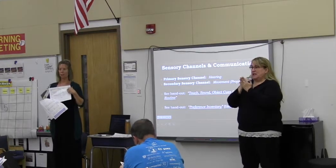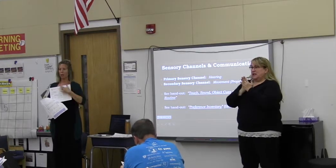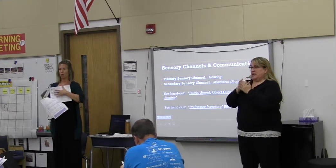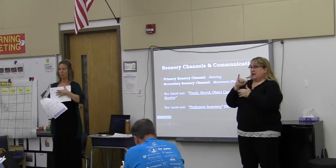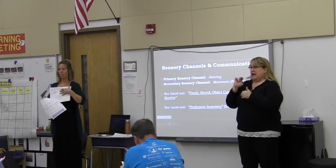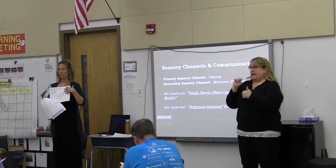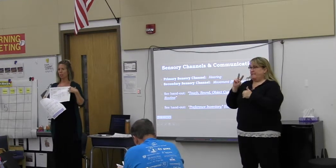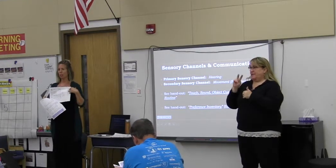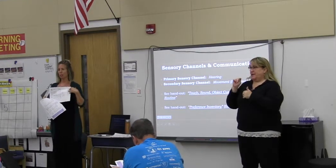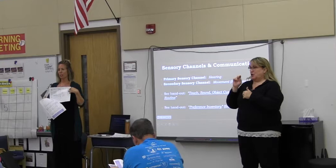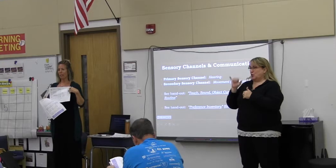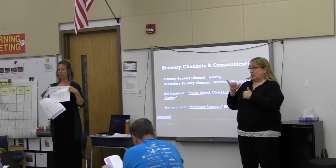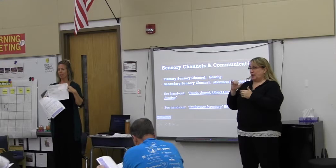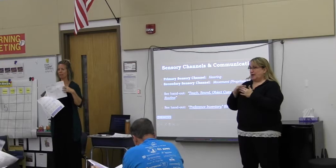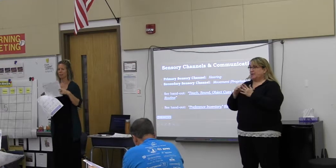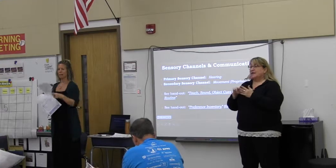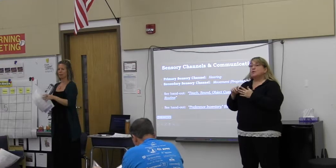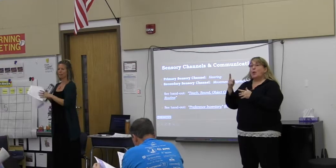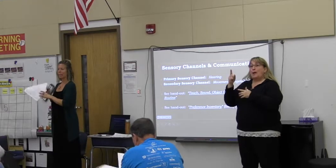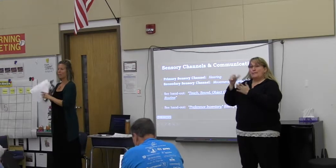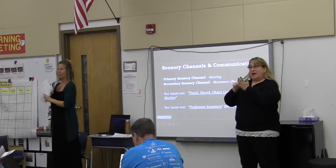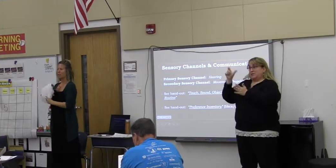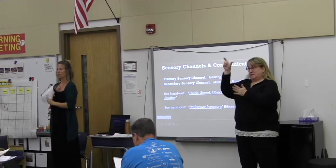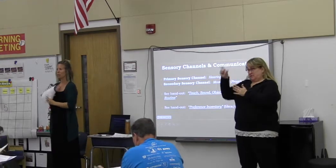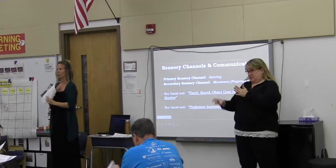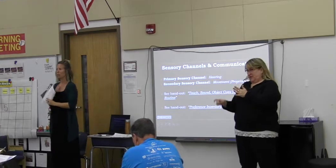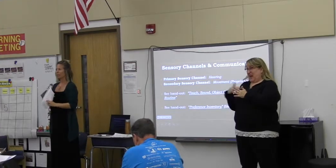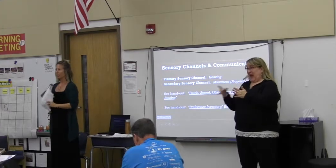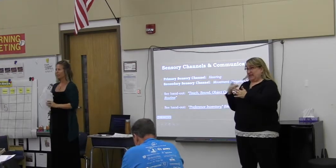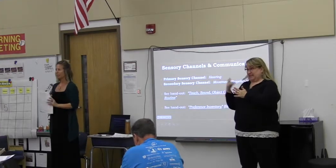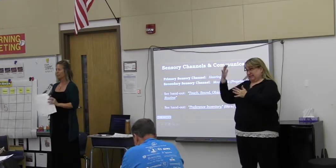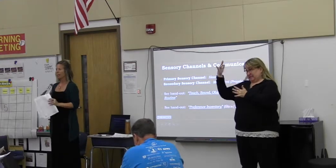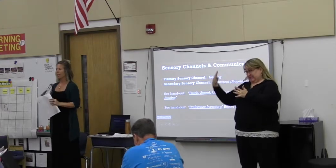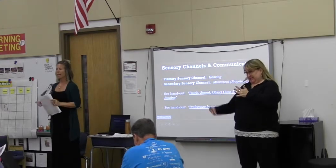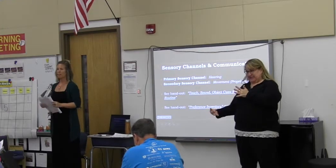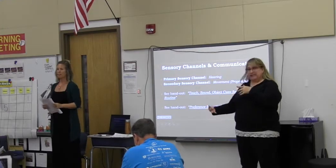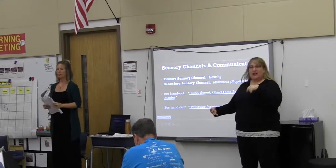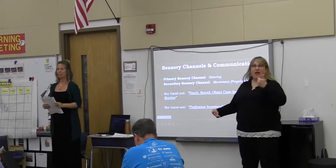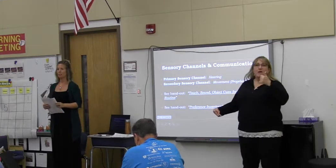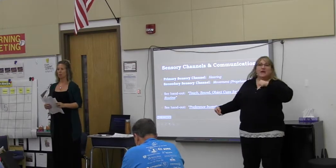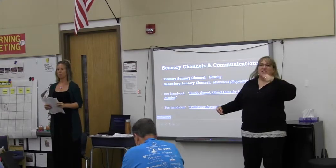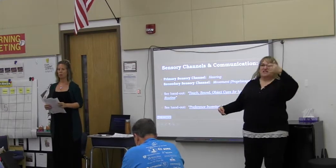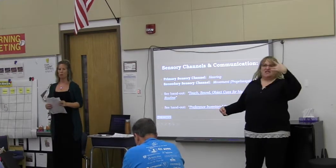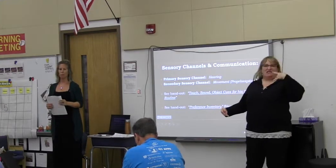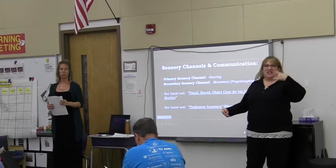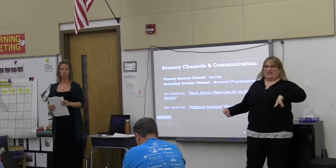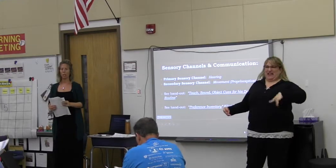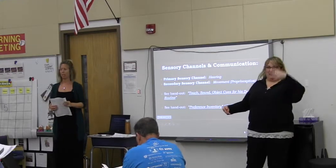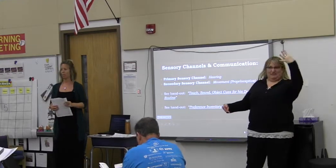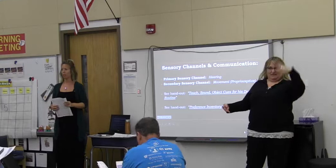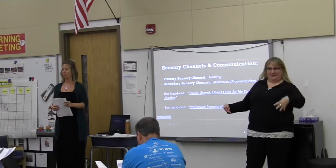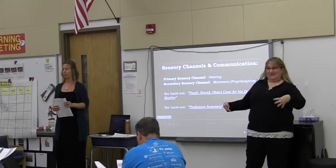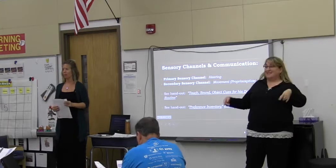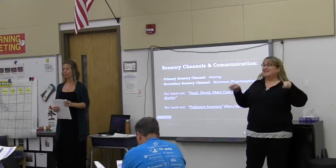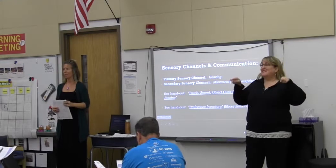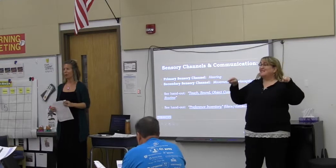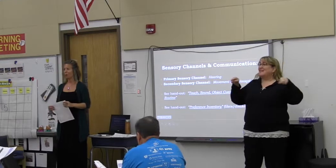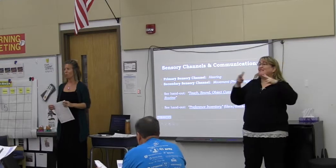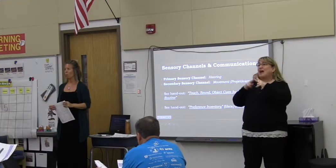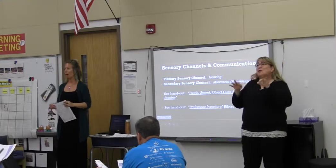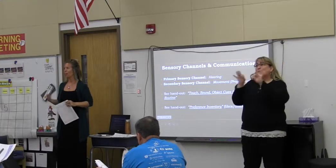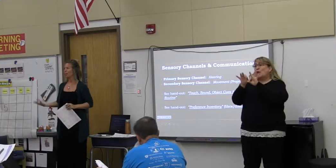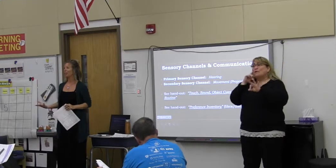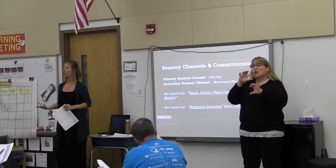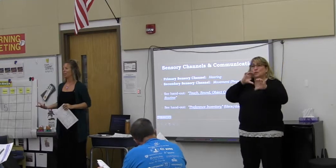This looks, on one page is all of their likes, and on the last page is all of their dislikes. And this is so important for communication. When you're thinking